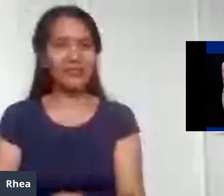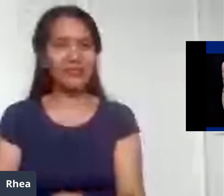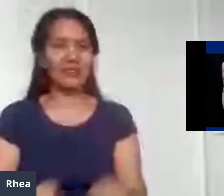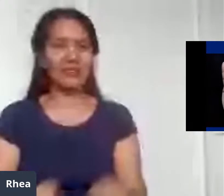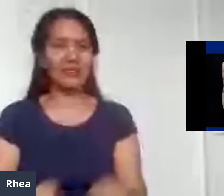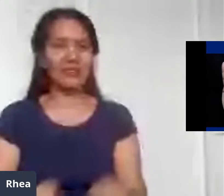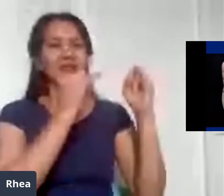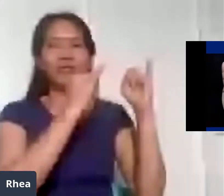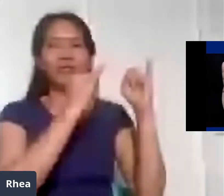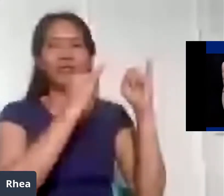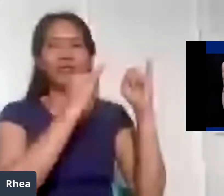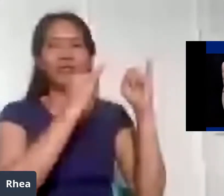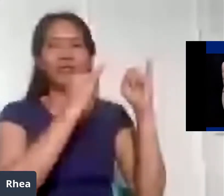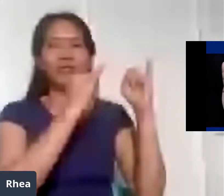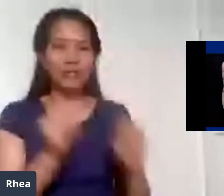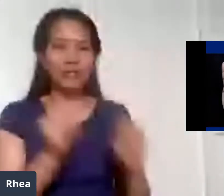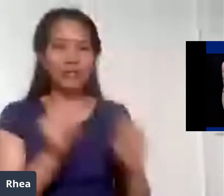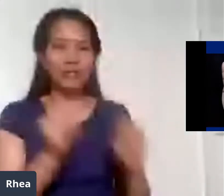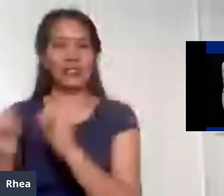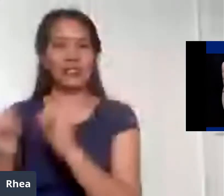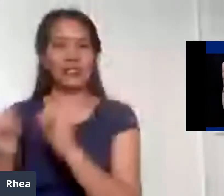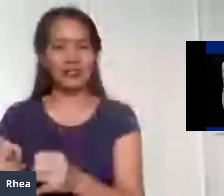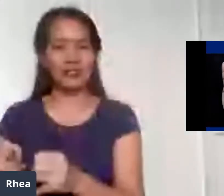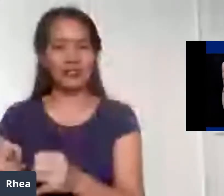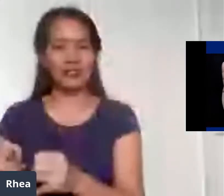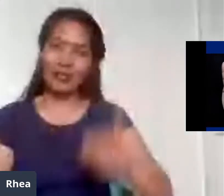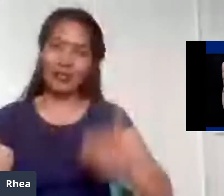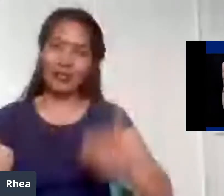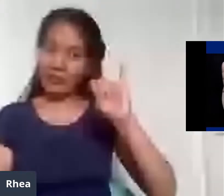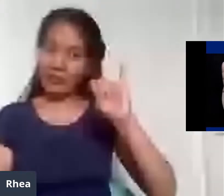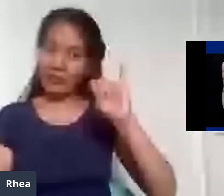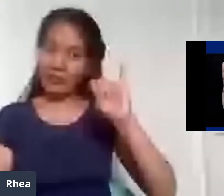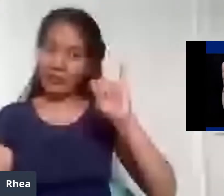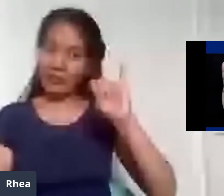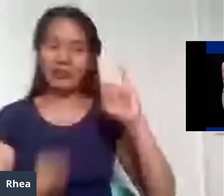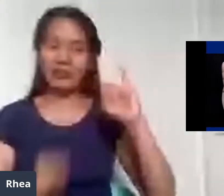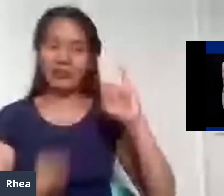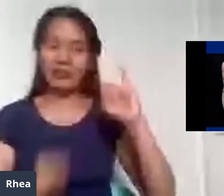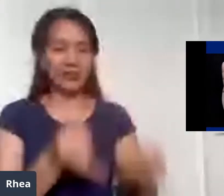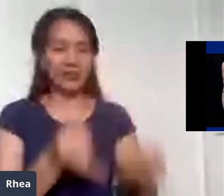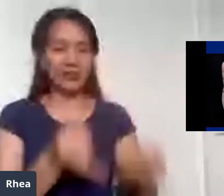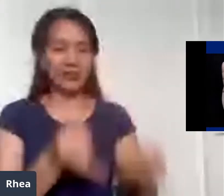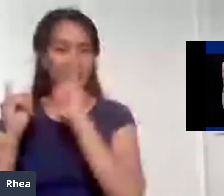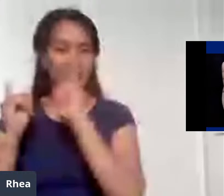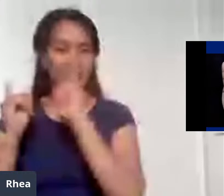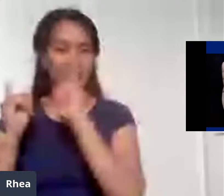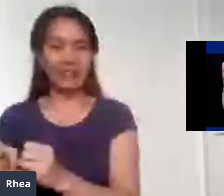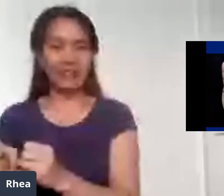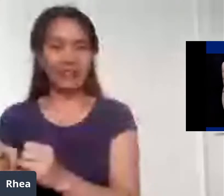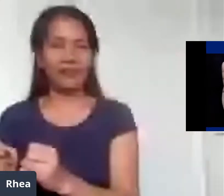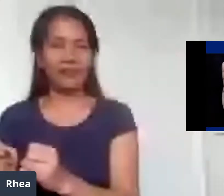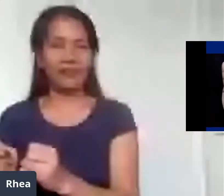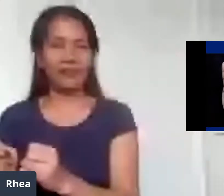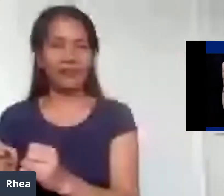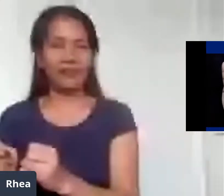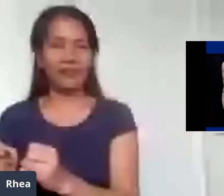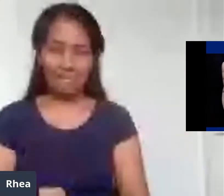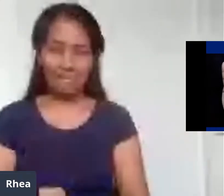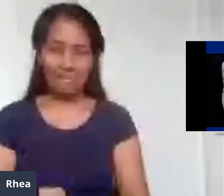Okay? Once again, individual. Letter E, individual,